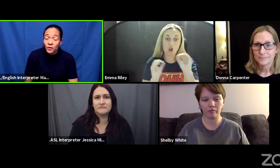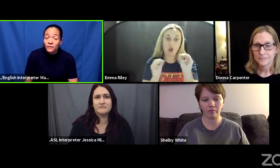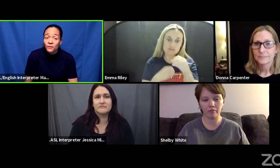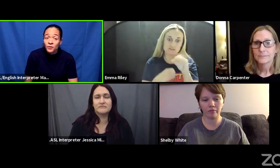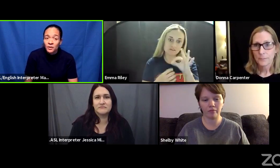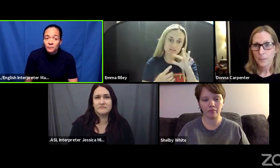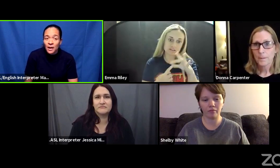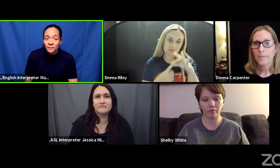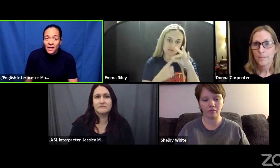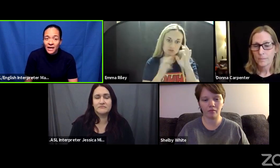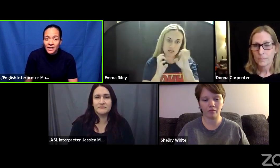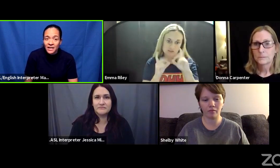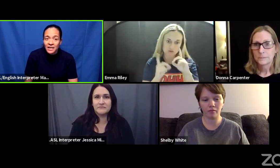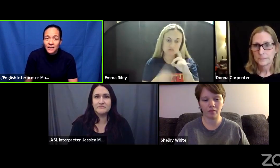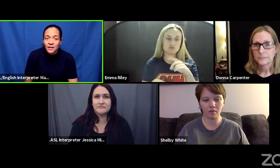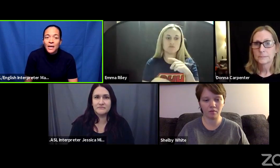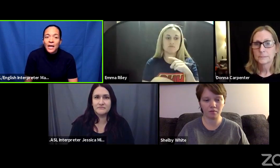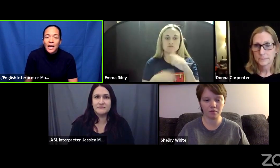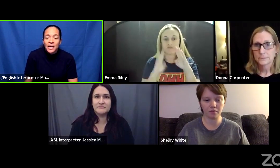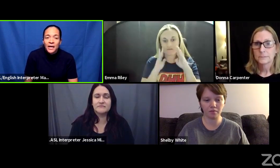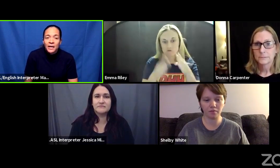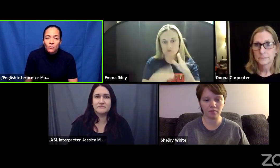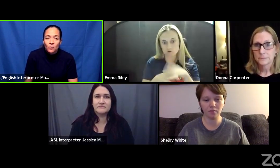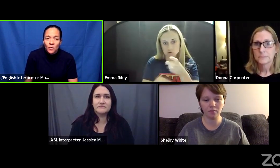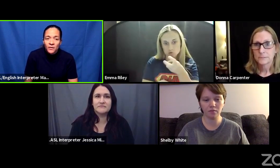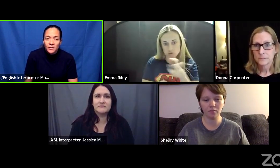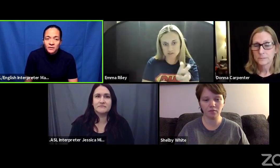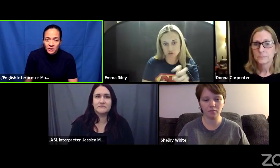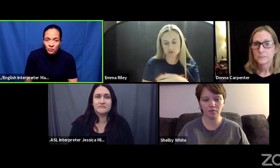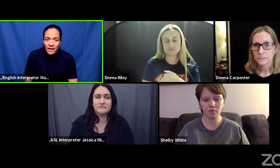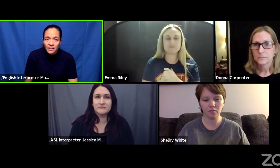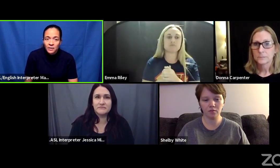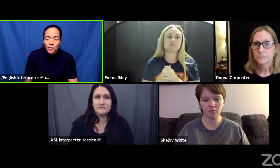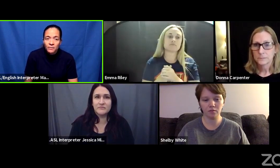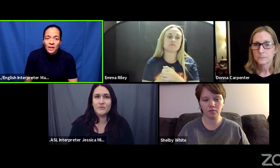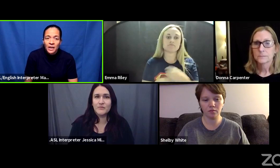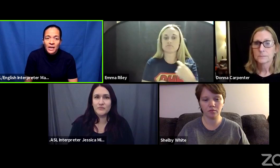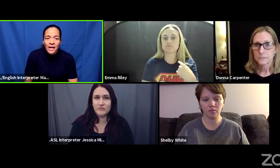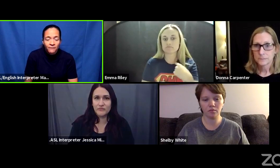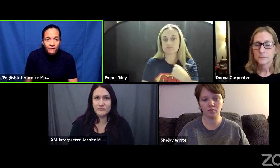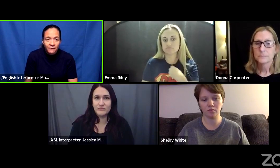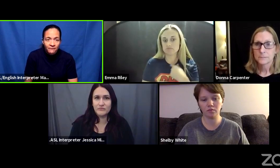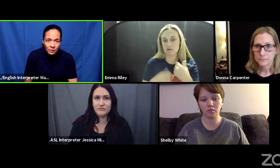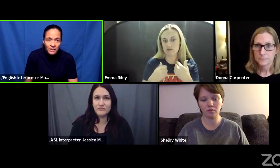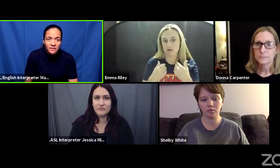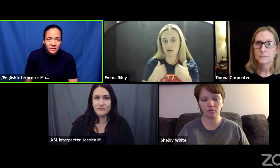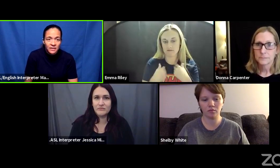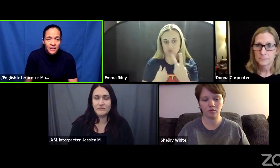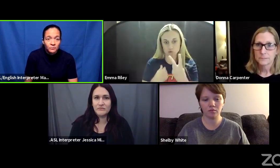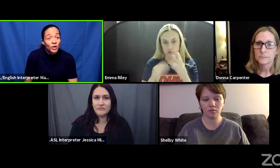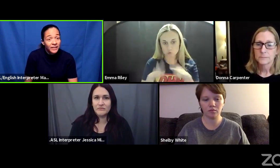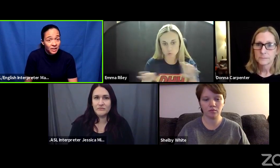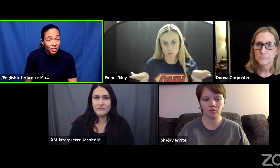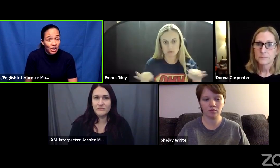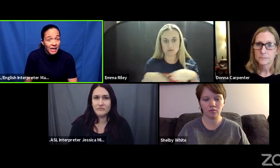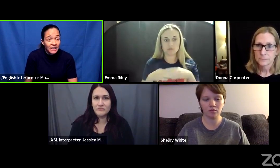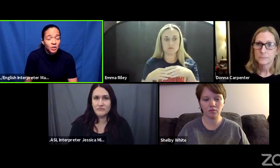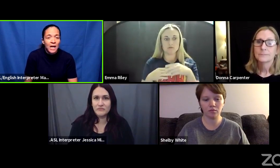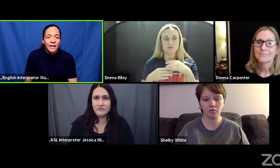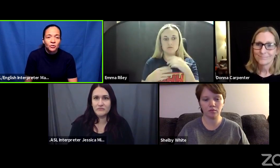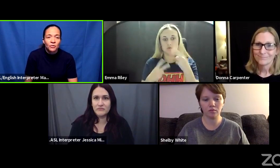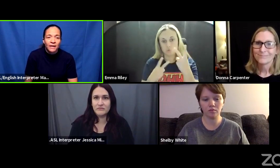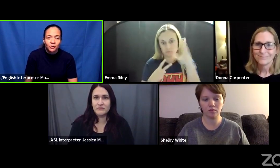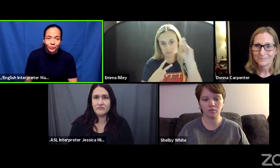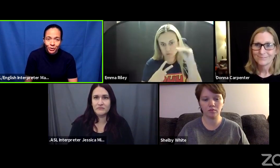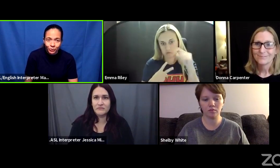year working for the KDE. And I am with the special ed department, and my focus is transition